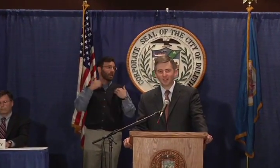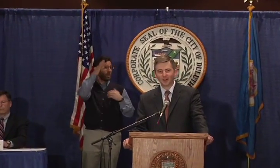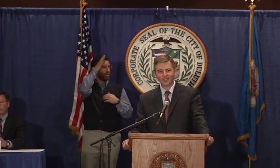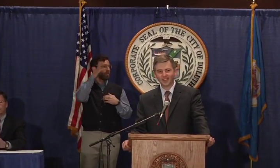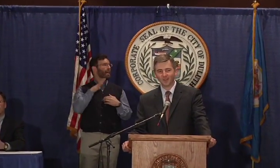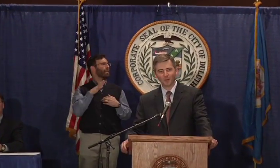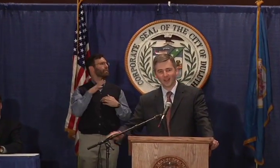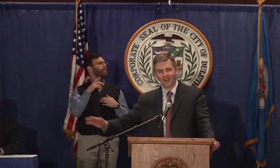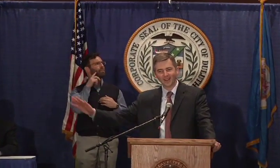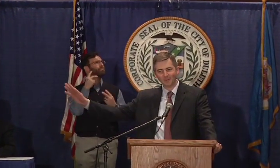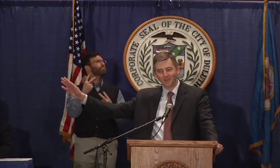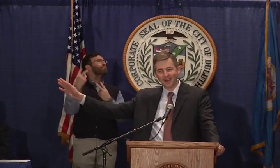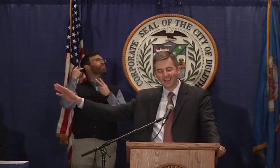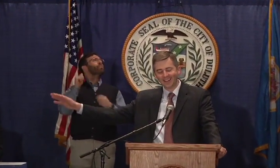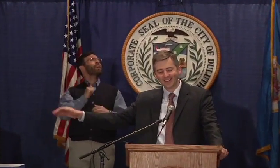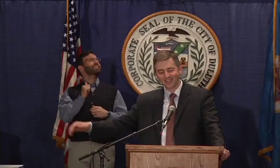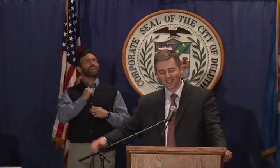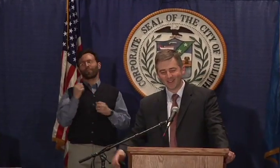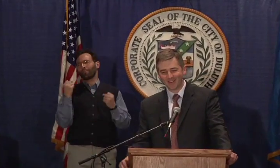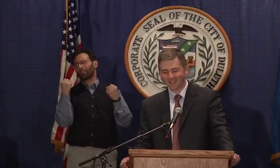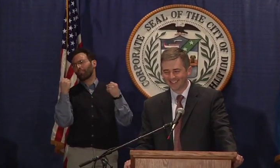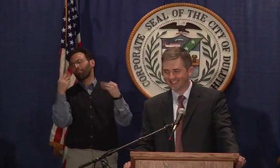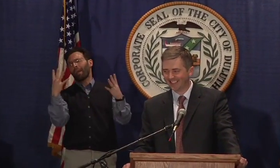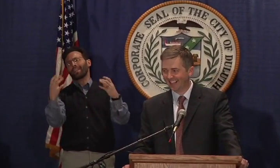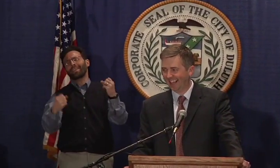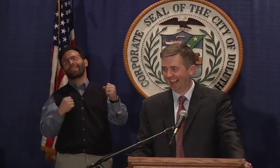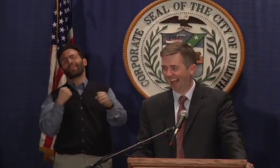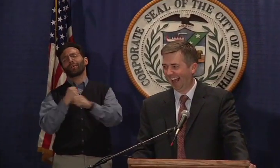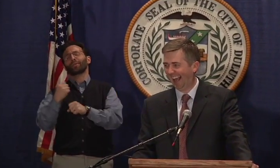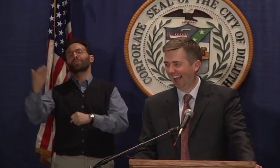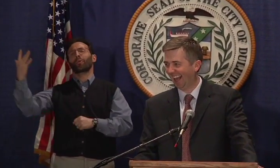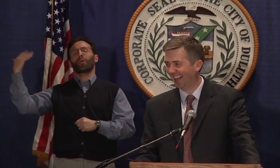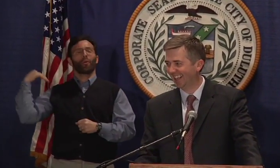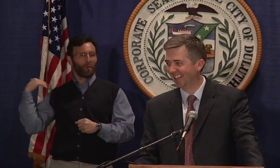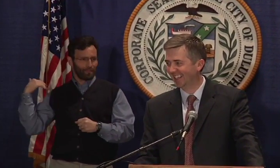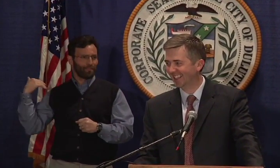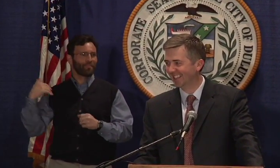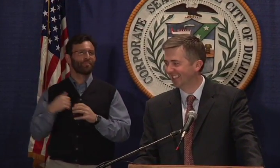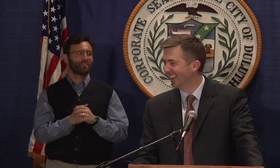reminds me of myself many years ago.